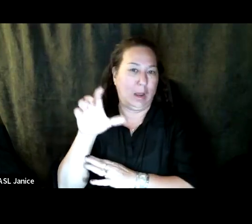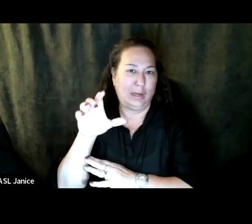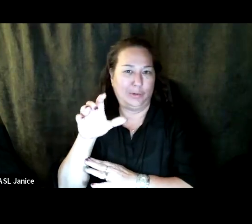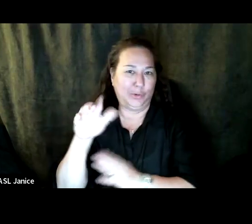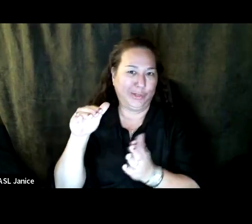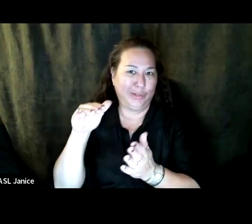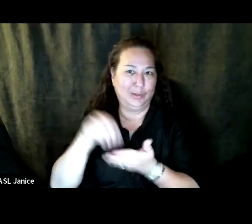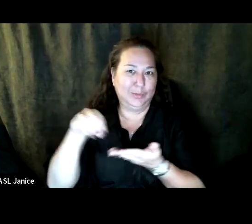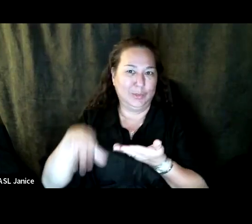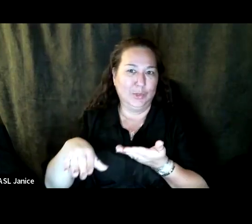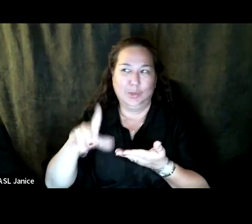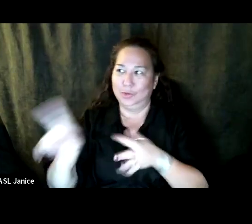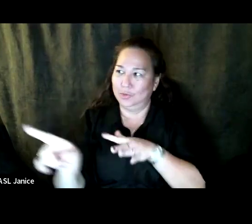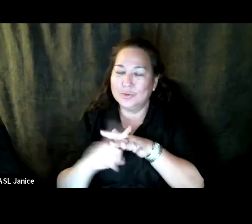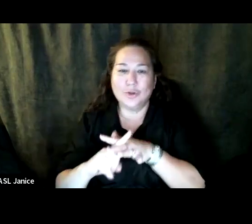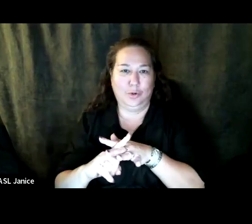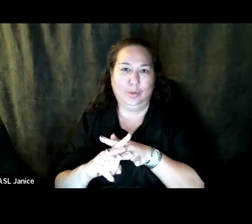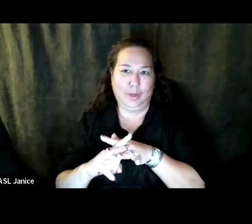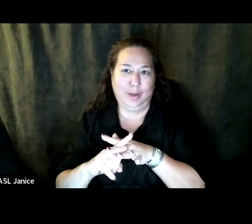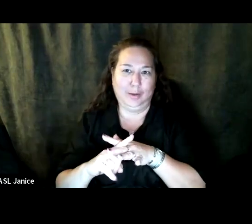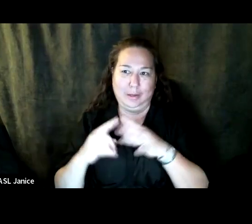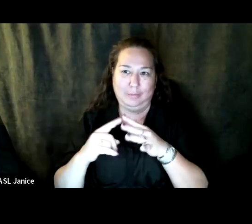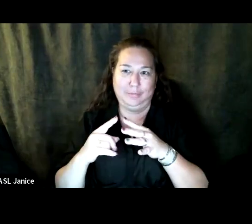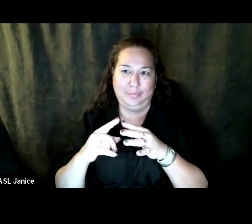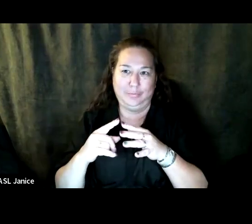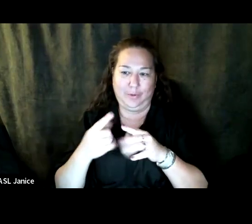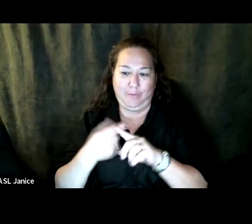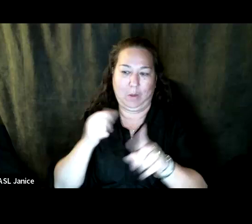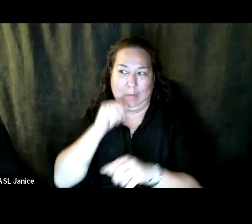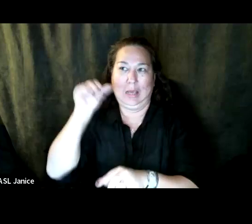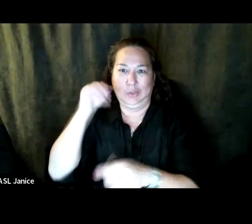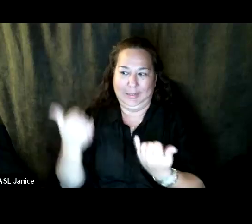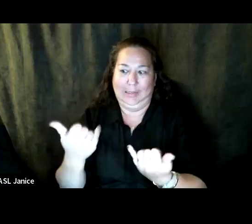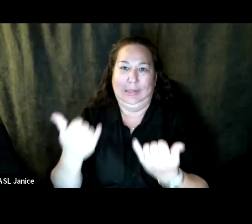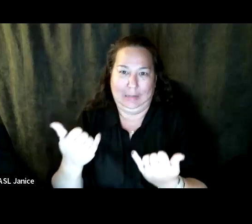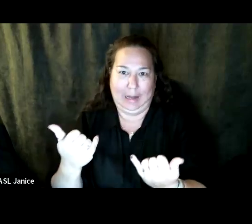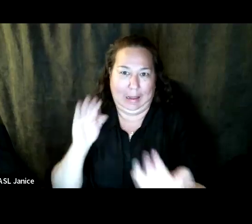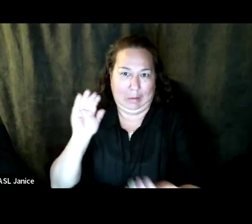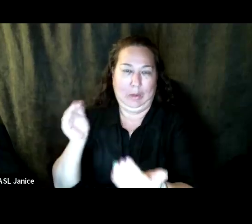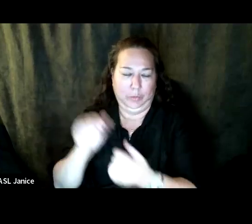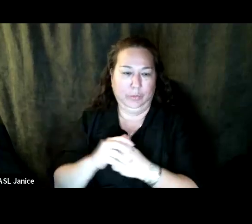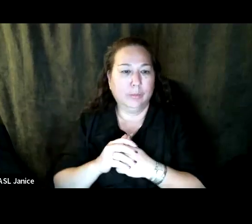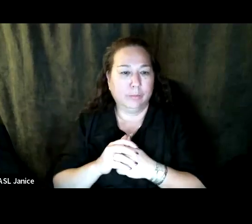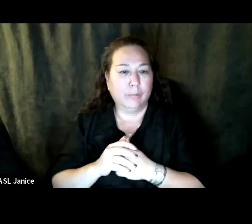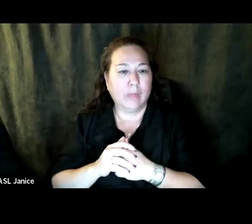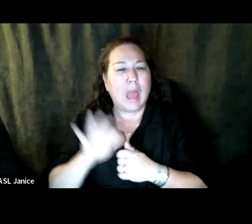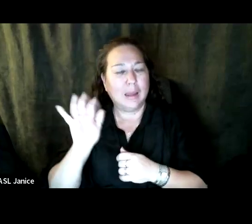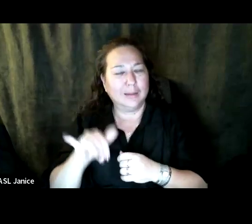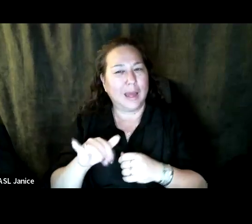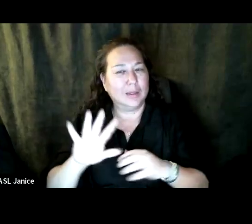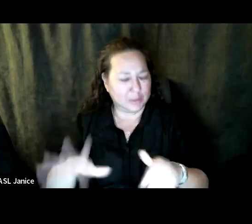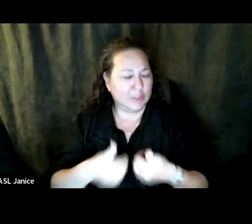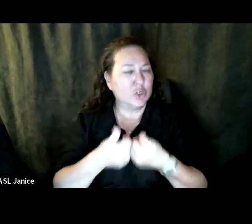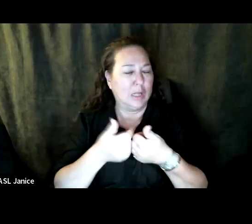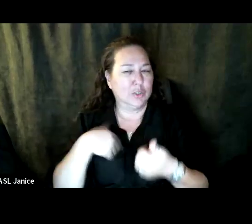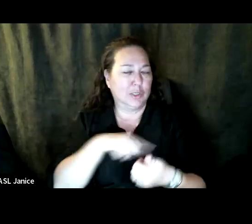system. And so that's where, we're trying to add all those new students to routes, as well as, address some of the challenges that we